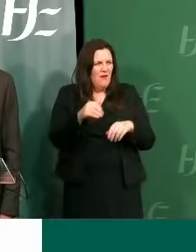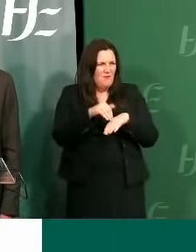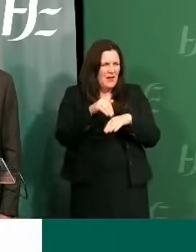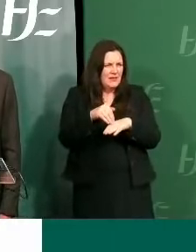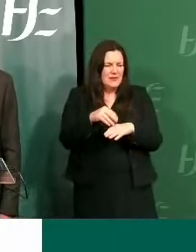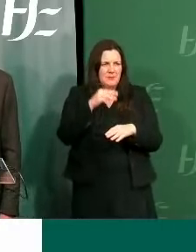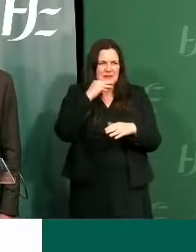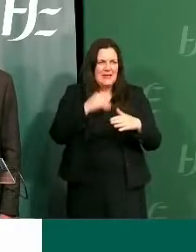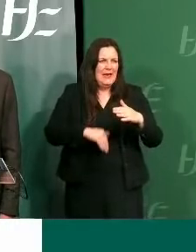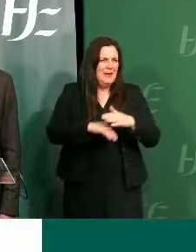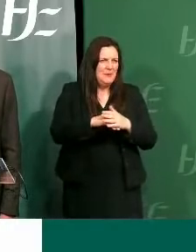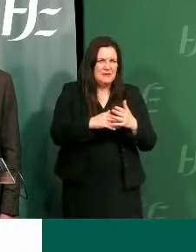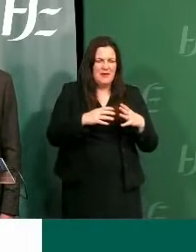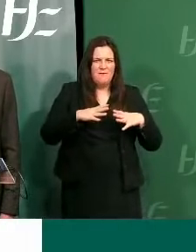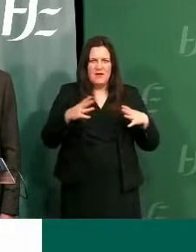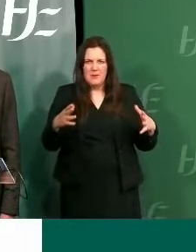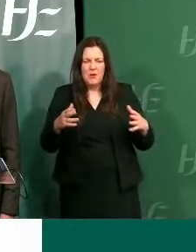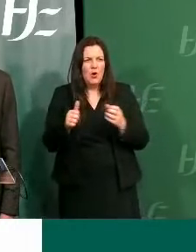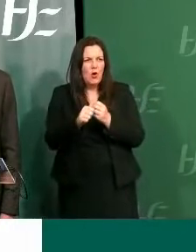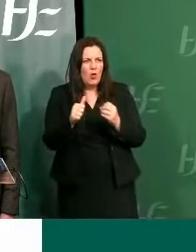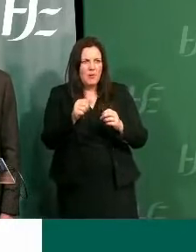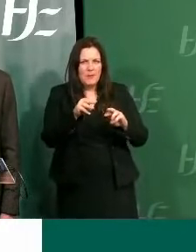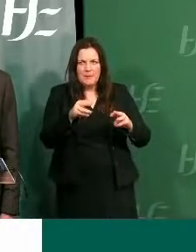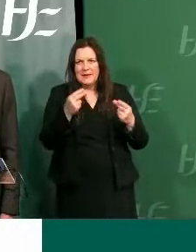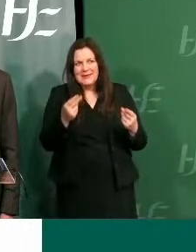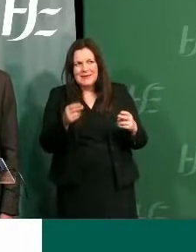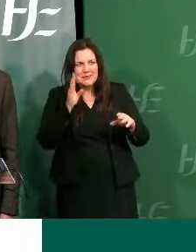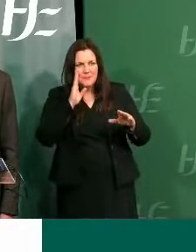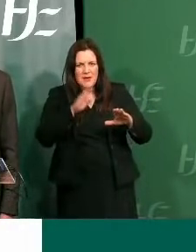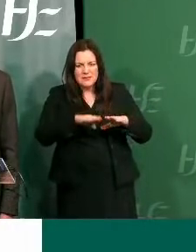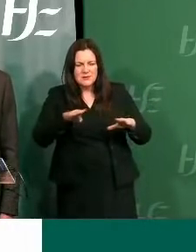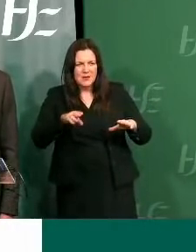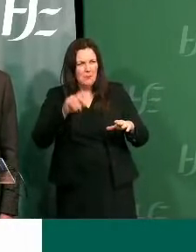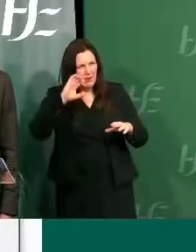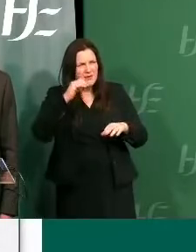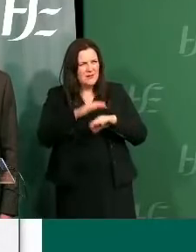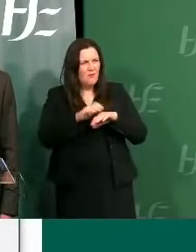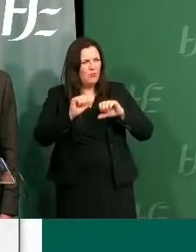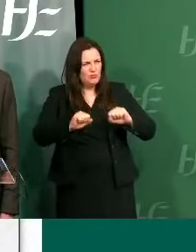availability as a consequence of this and other seasonal pressures that we're seeing.